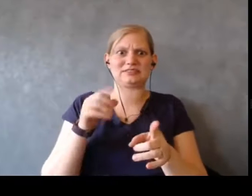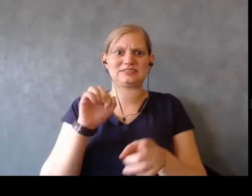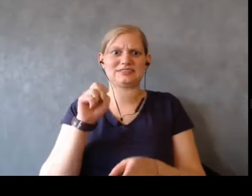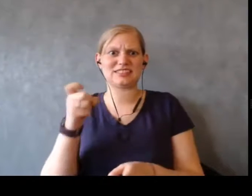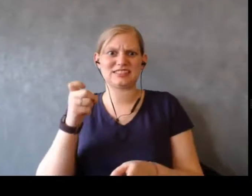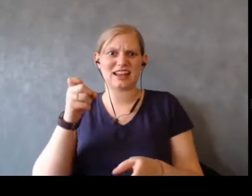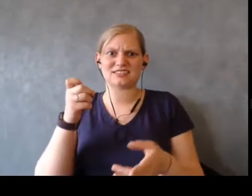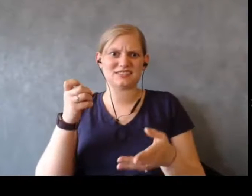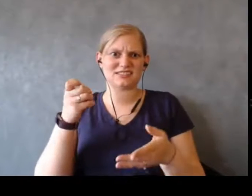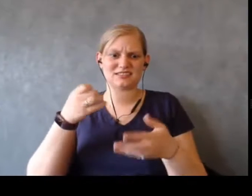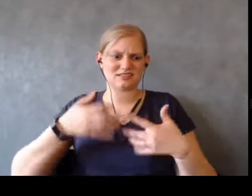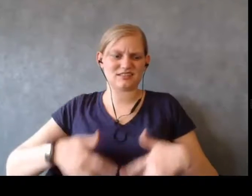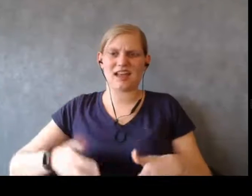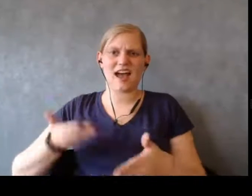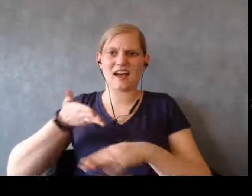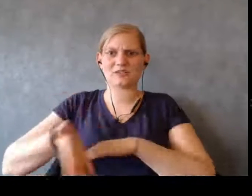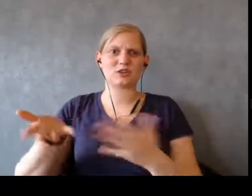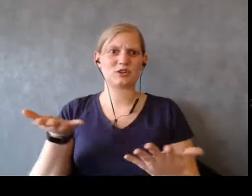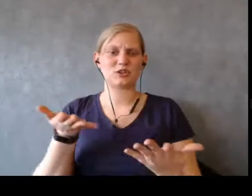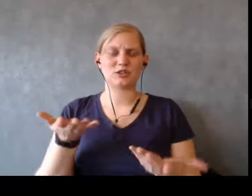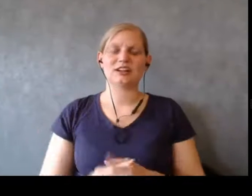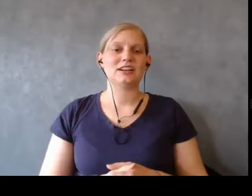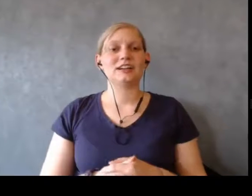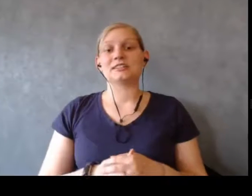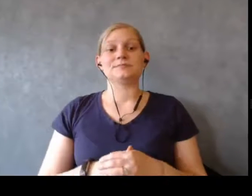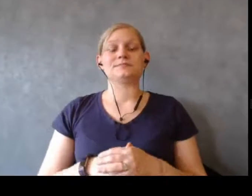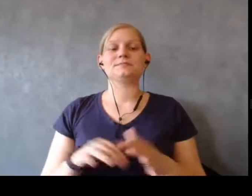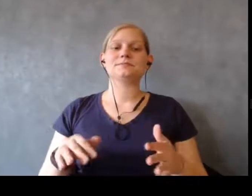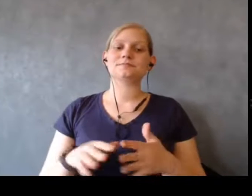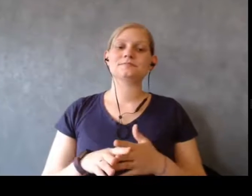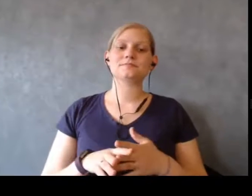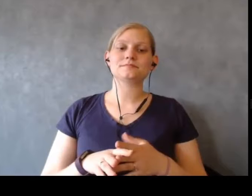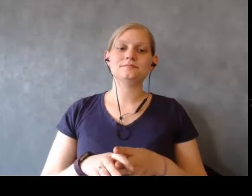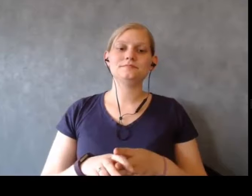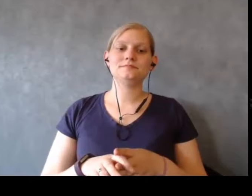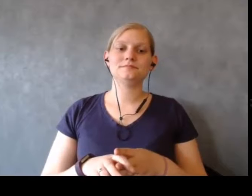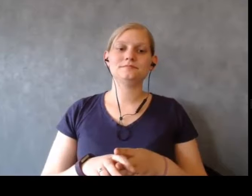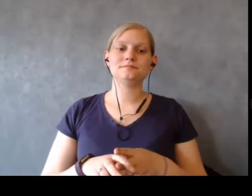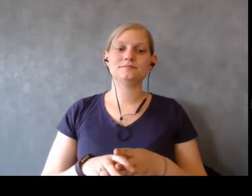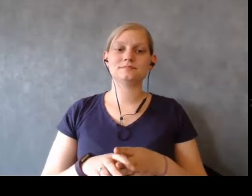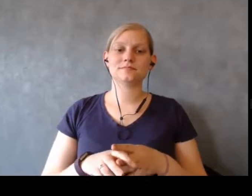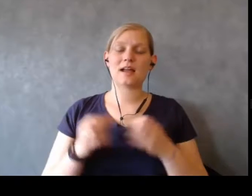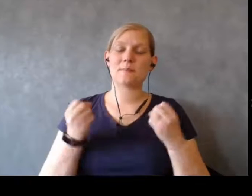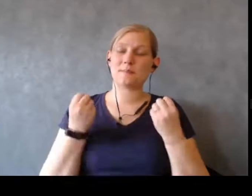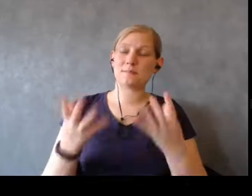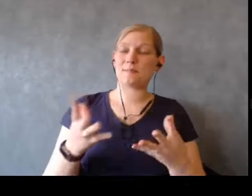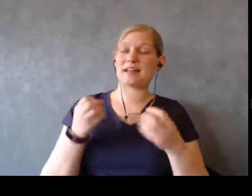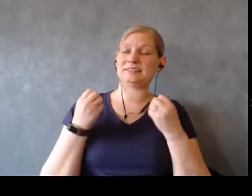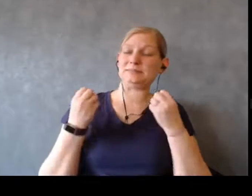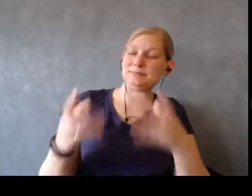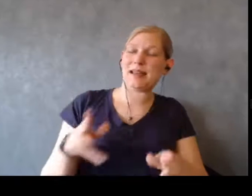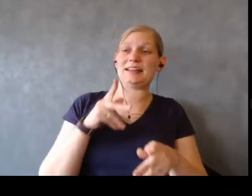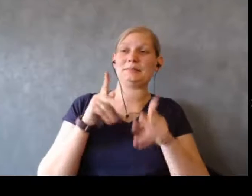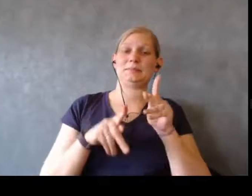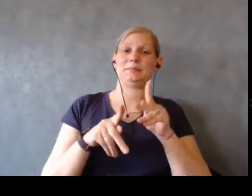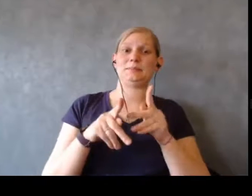not surprising that they tend to cluster in areas of the country known for lack of sex education. Notice the dark